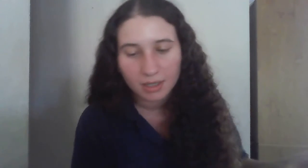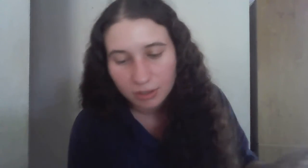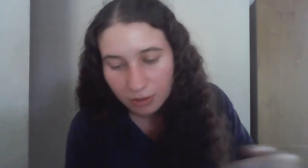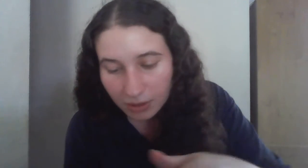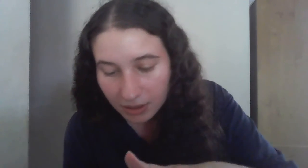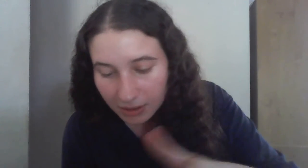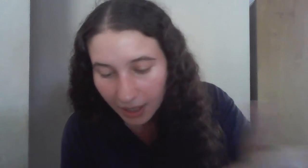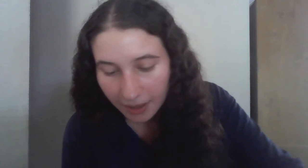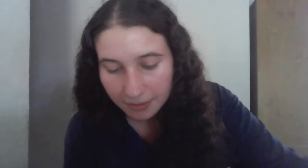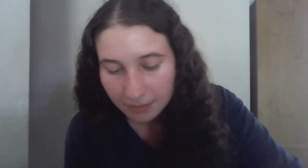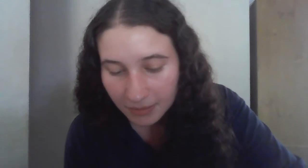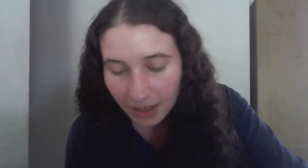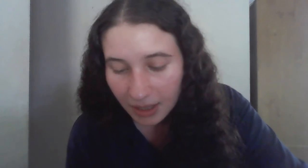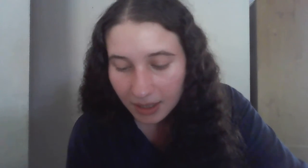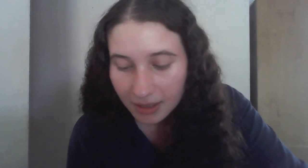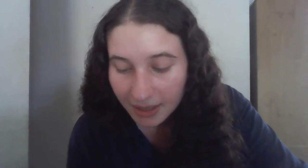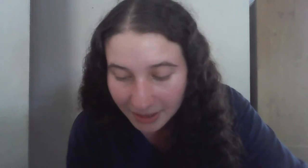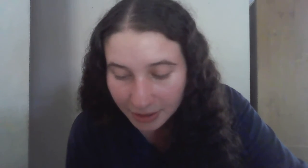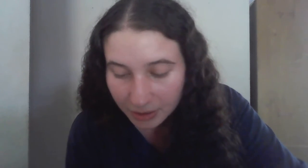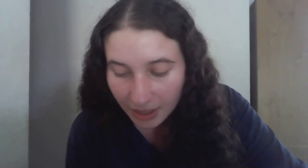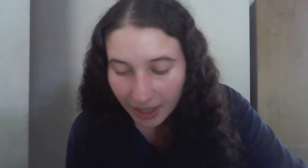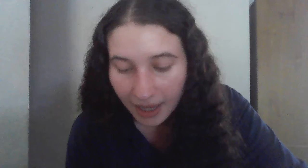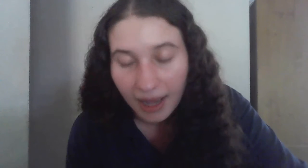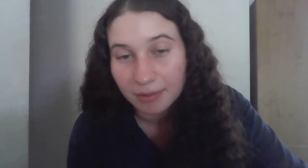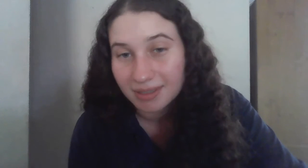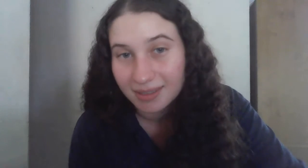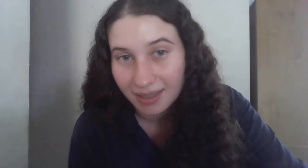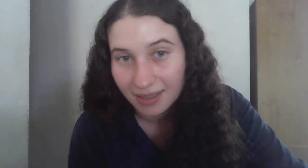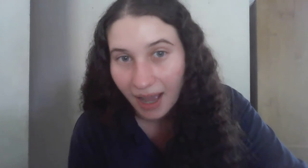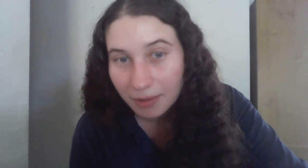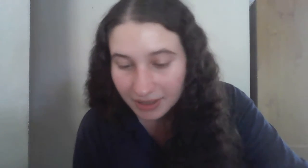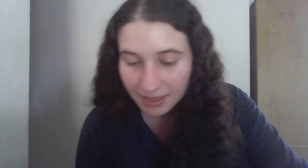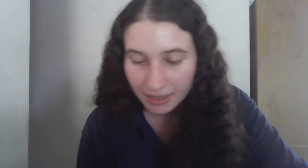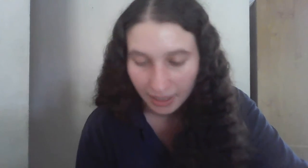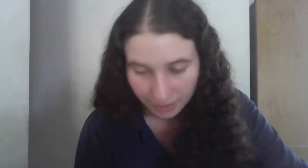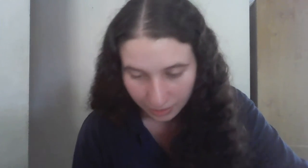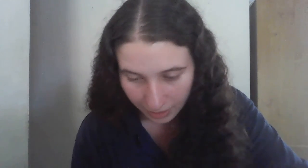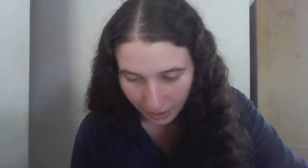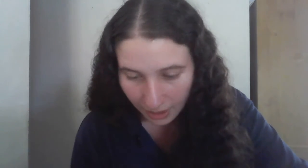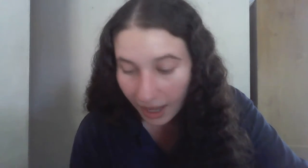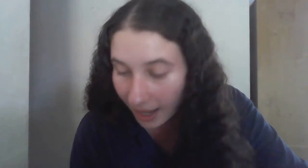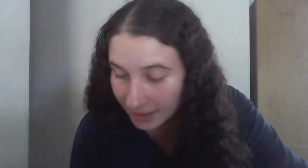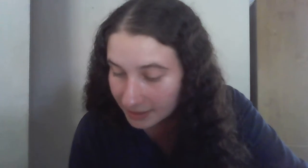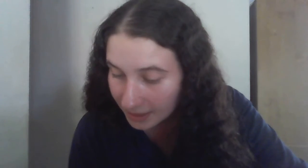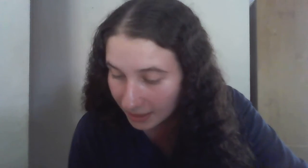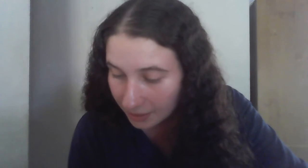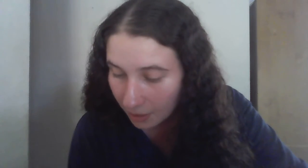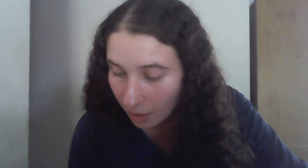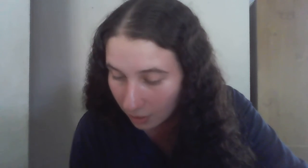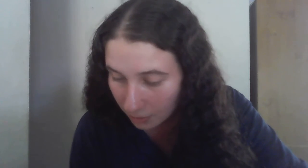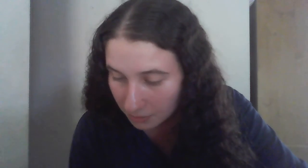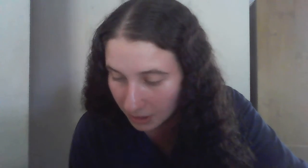So you can say, yesterday I was sick. I was sick yesterday. I stayed home.